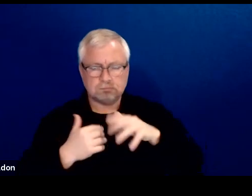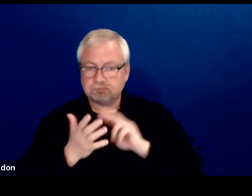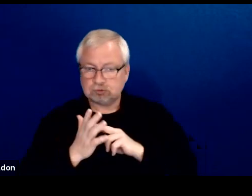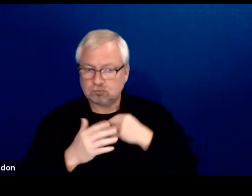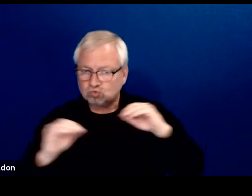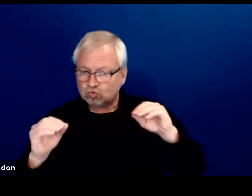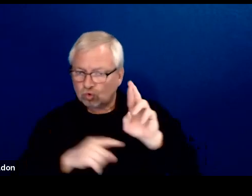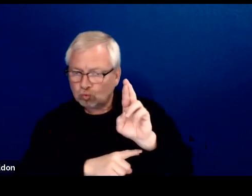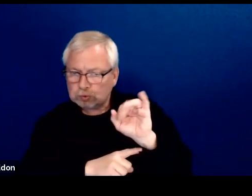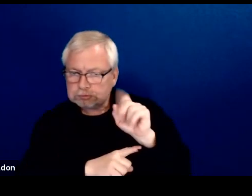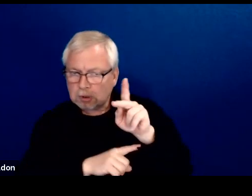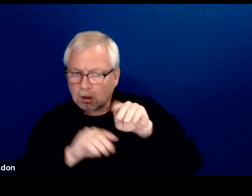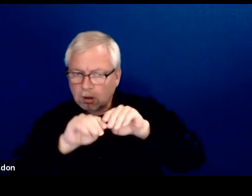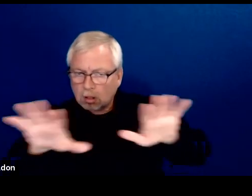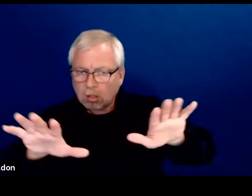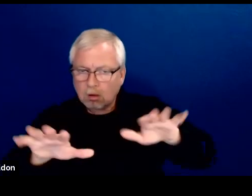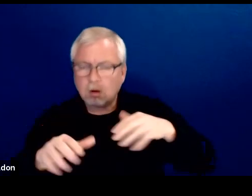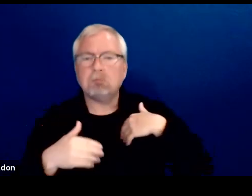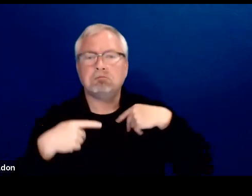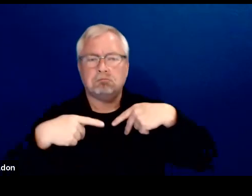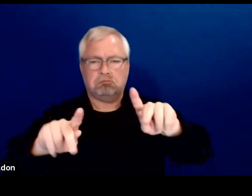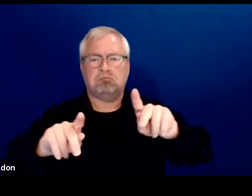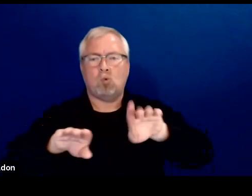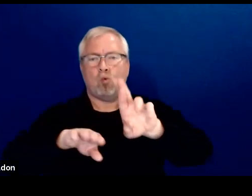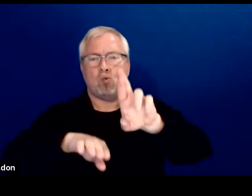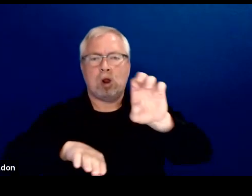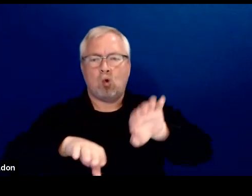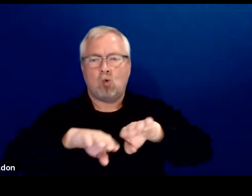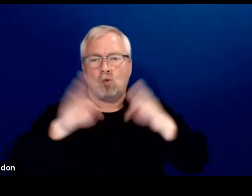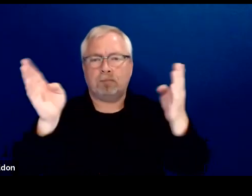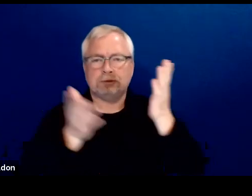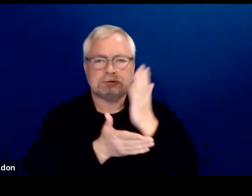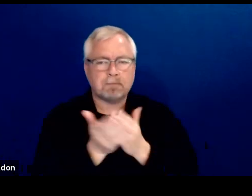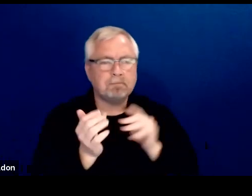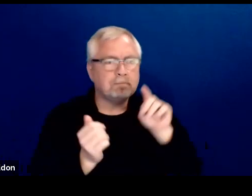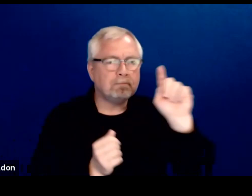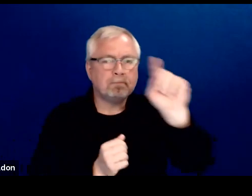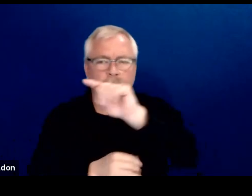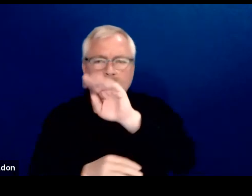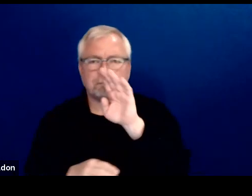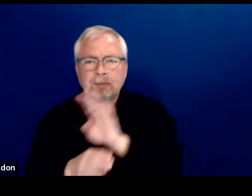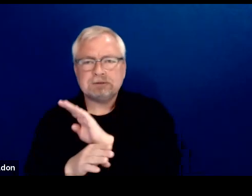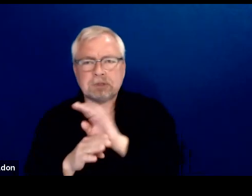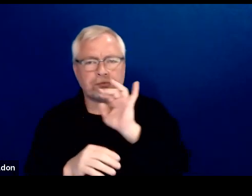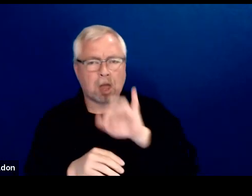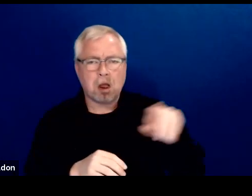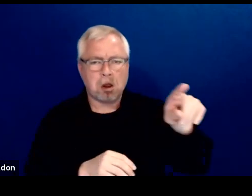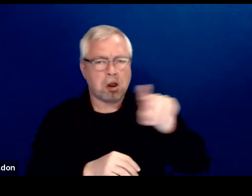the industries that were not considered essential the first time. I just want to be very